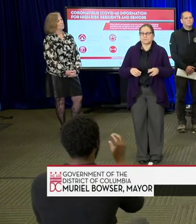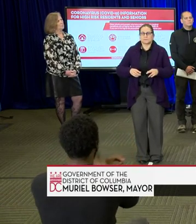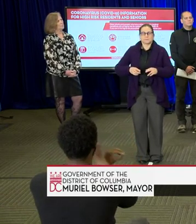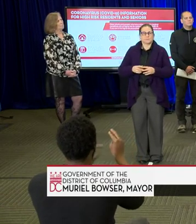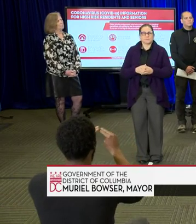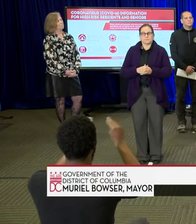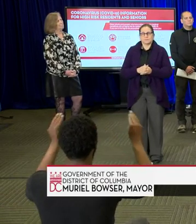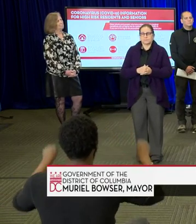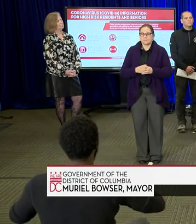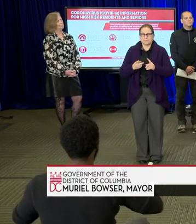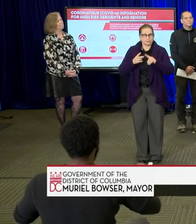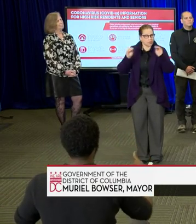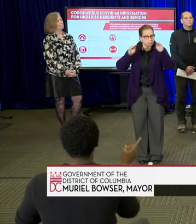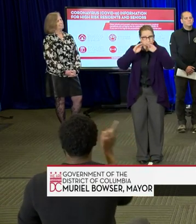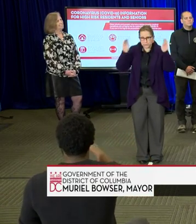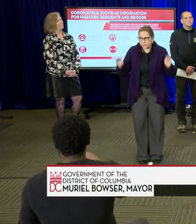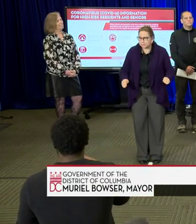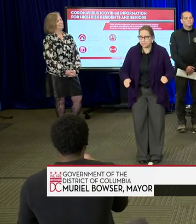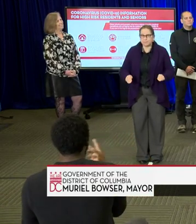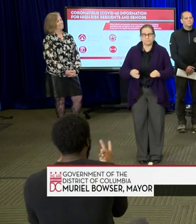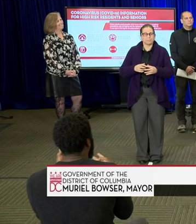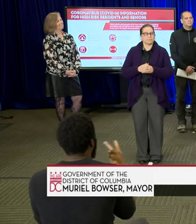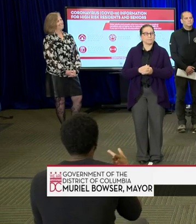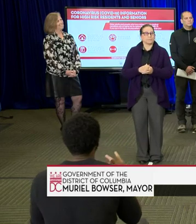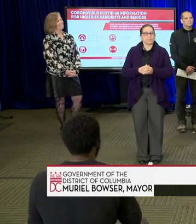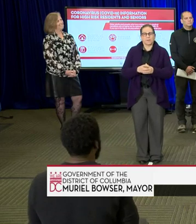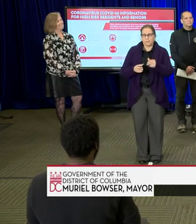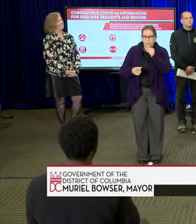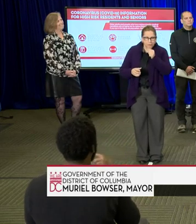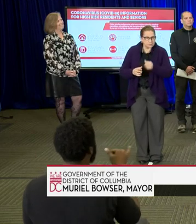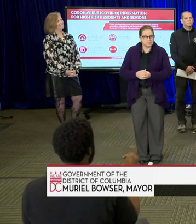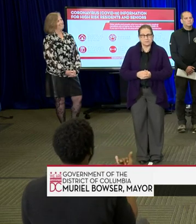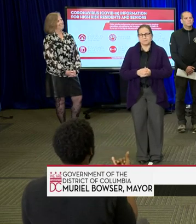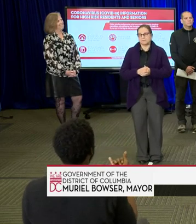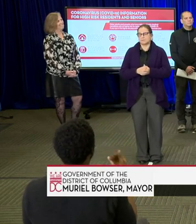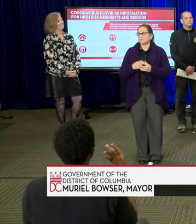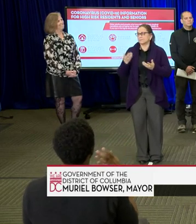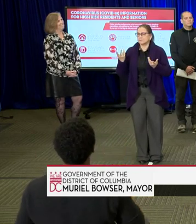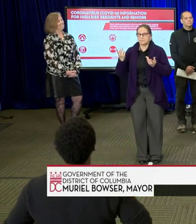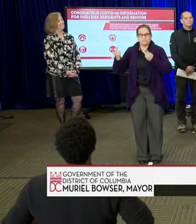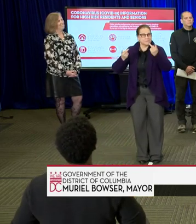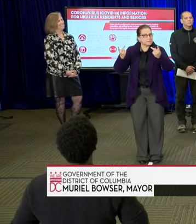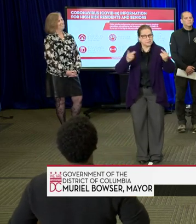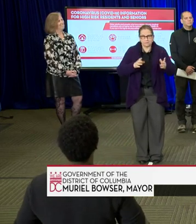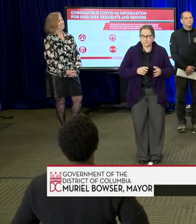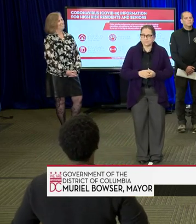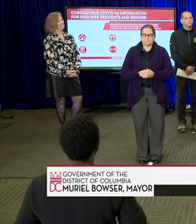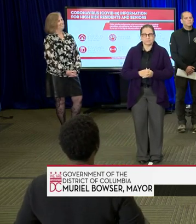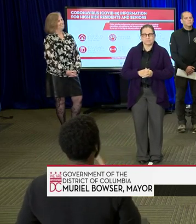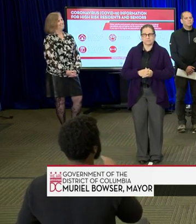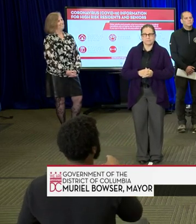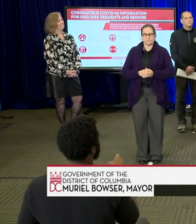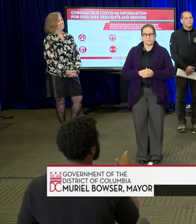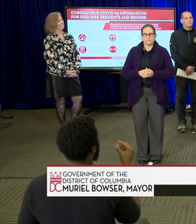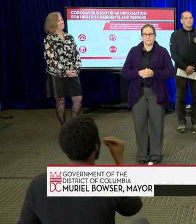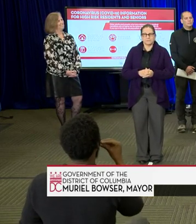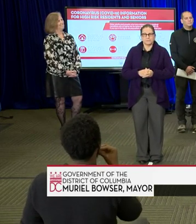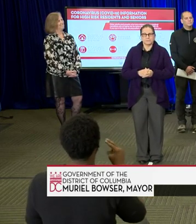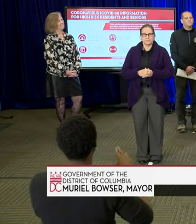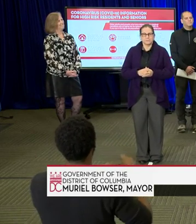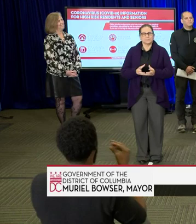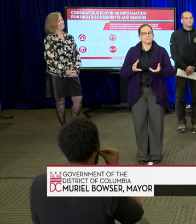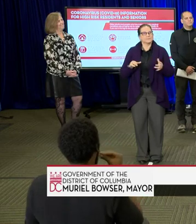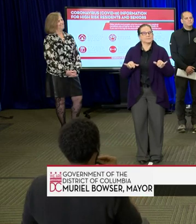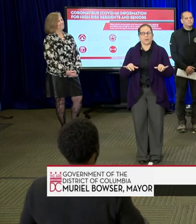to stop in to take a break. So enjoy the cherry blossoms from what the blossom organizers and the National